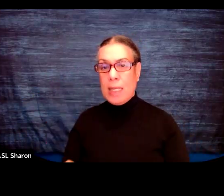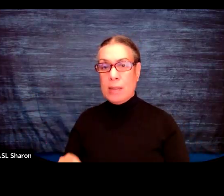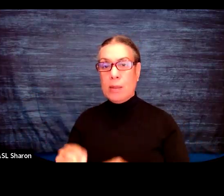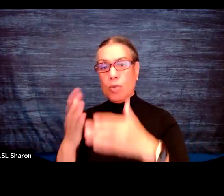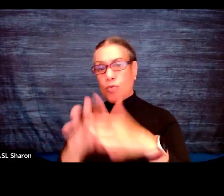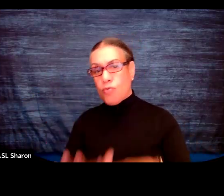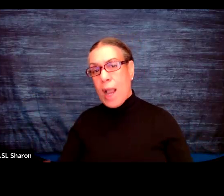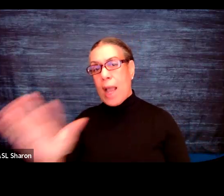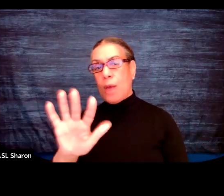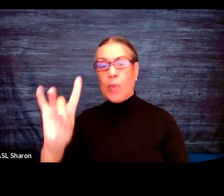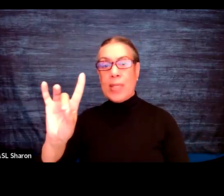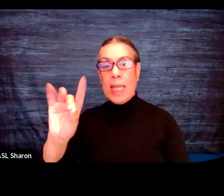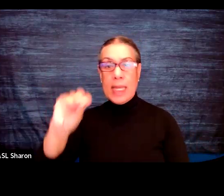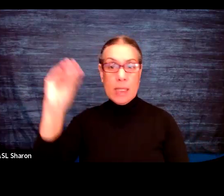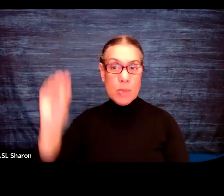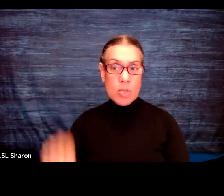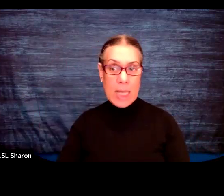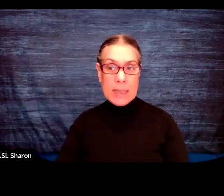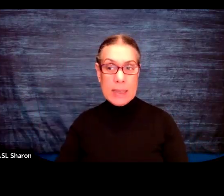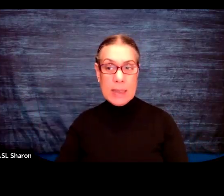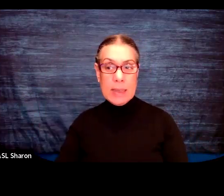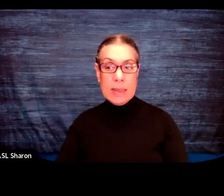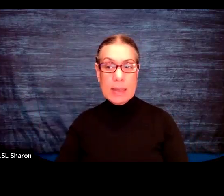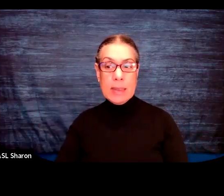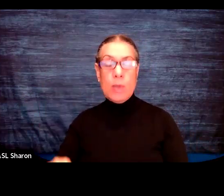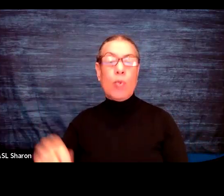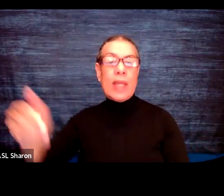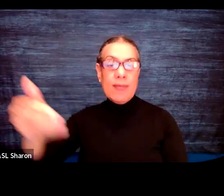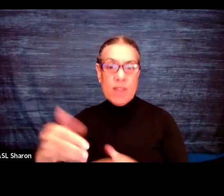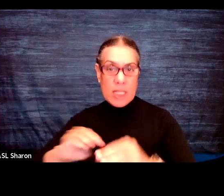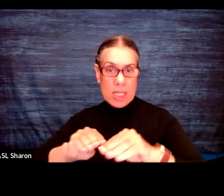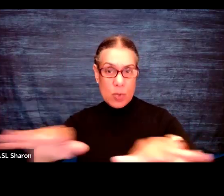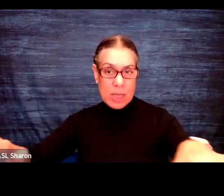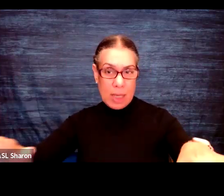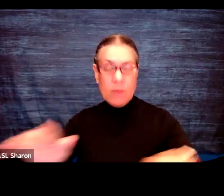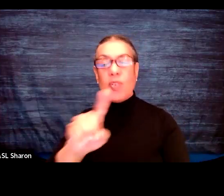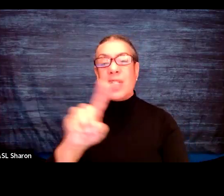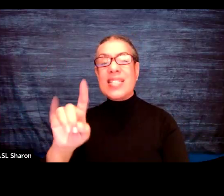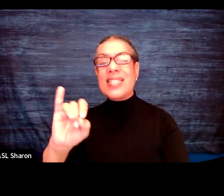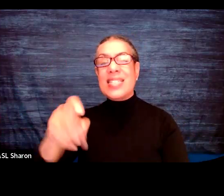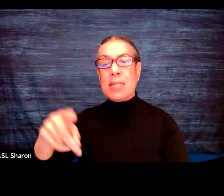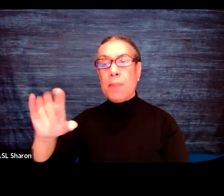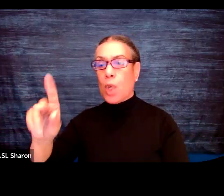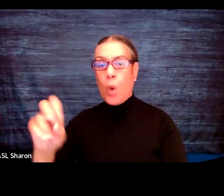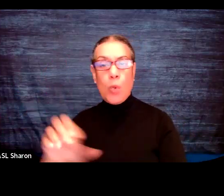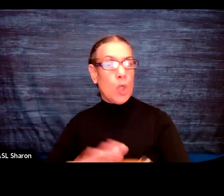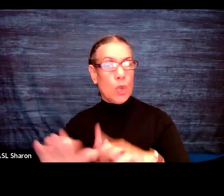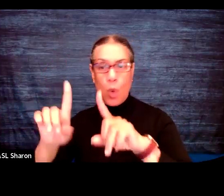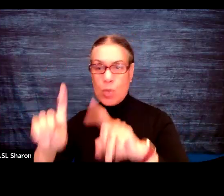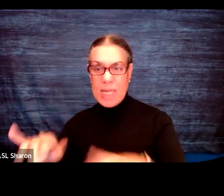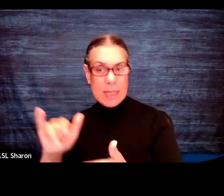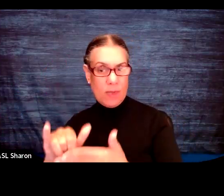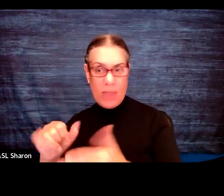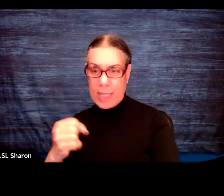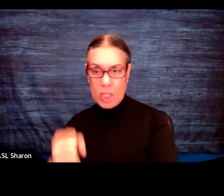and an 80% round where invitations were distributed by zip code. There was no test in that school